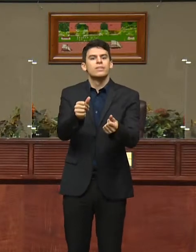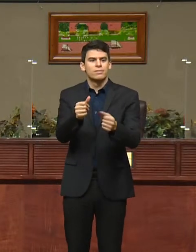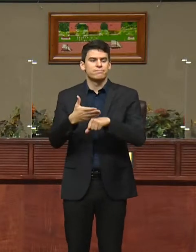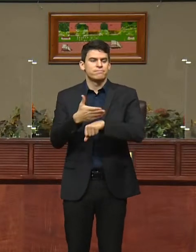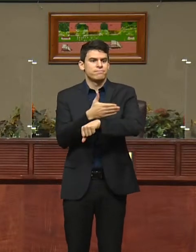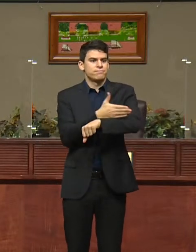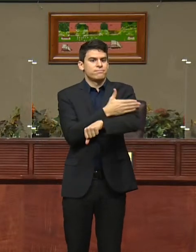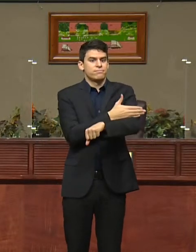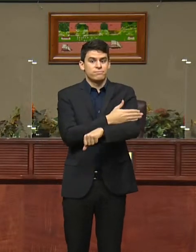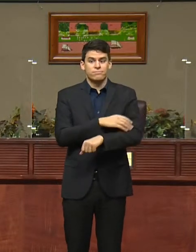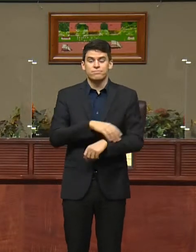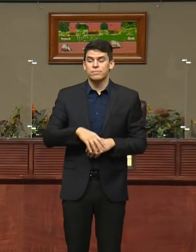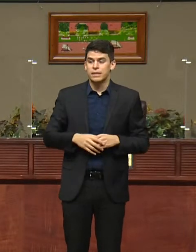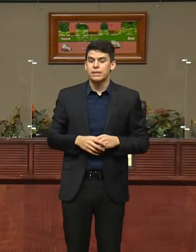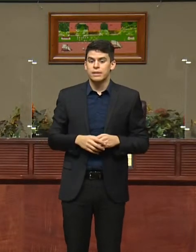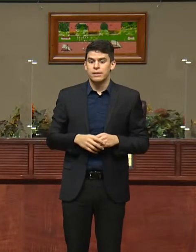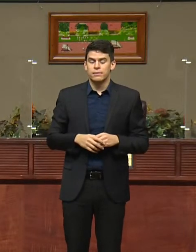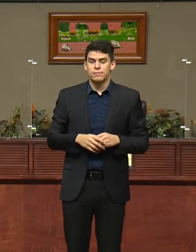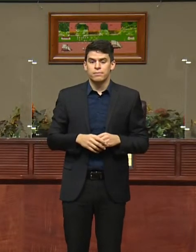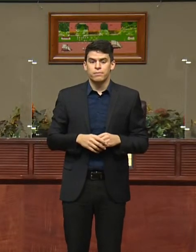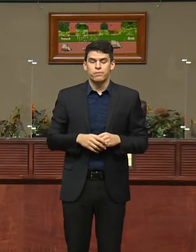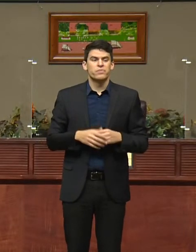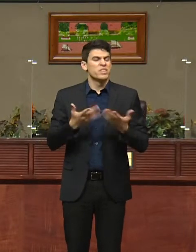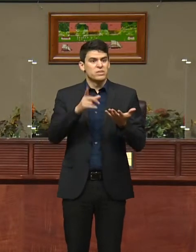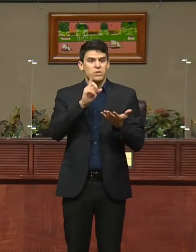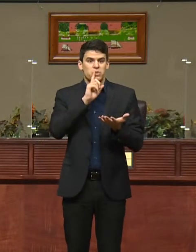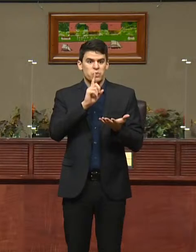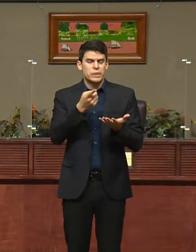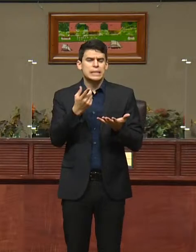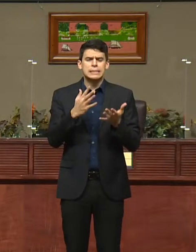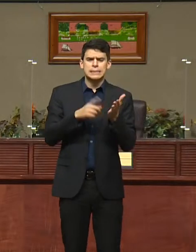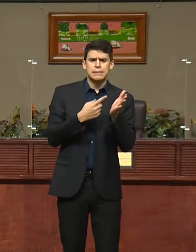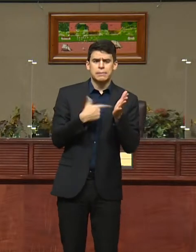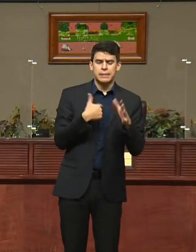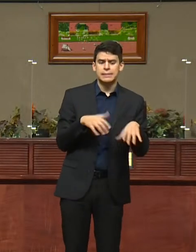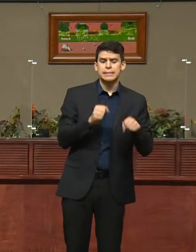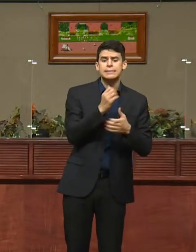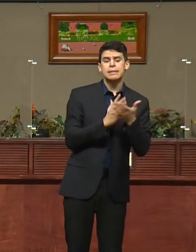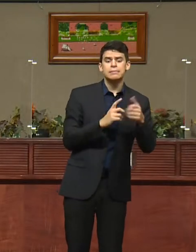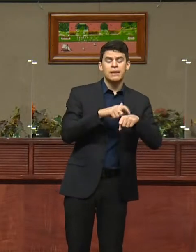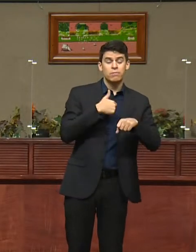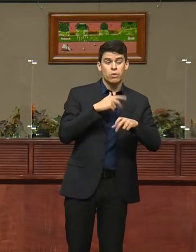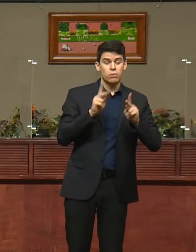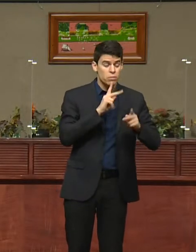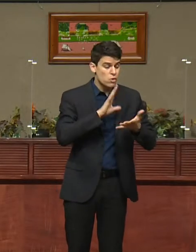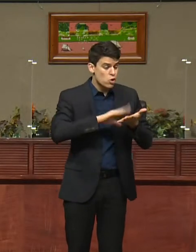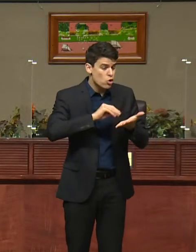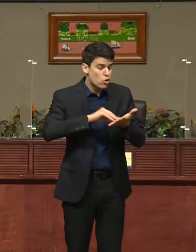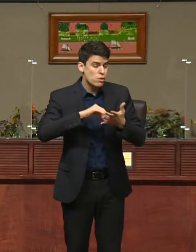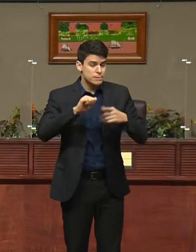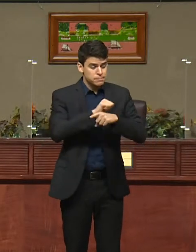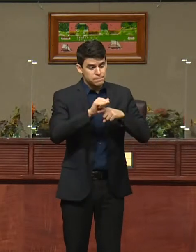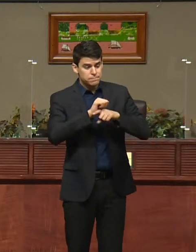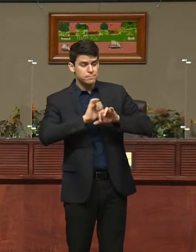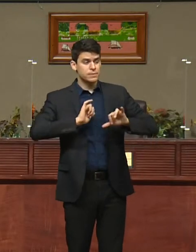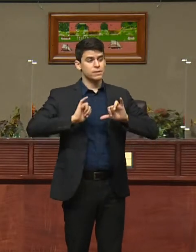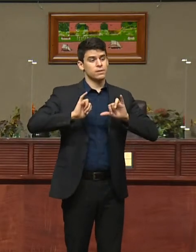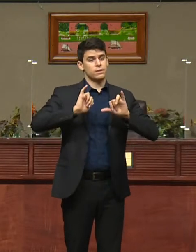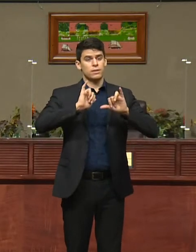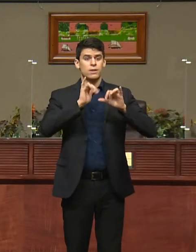that go through it and contractors, so it always takes a little bit of time for people to get coordinated and to know what